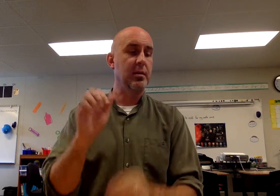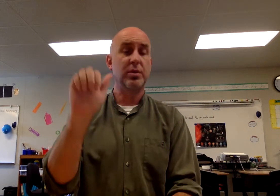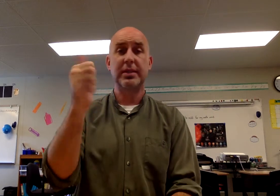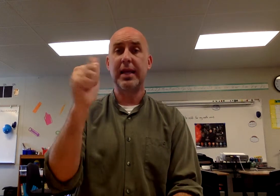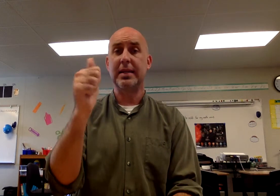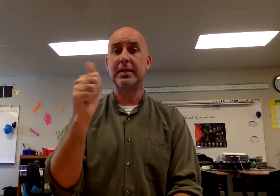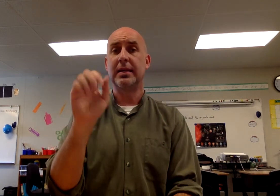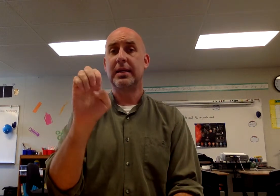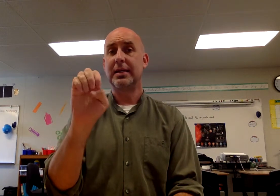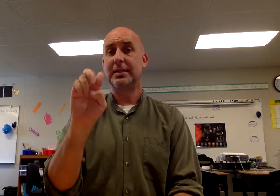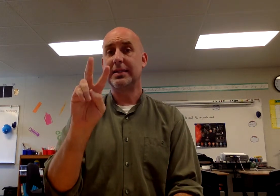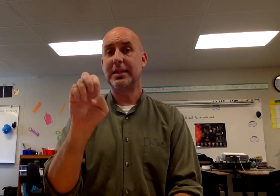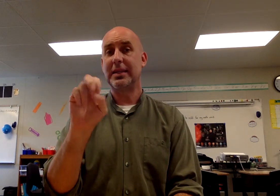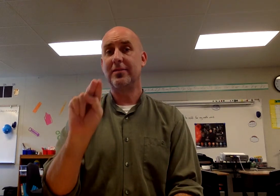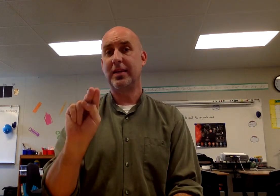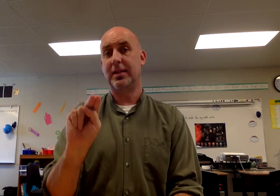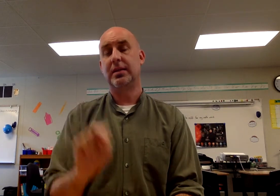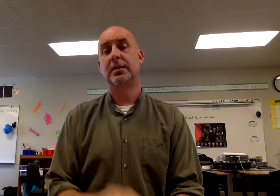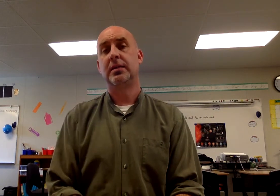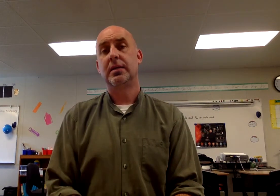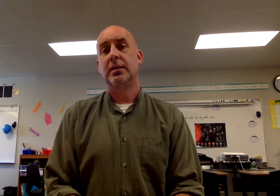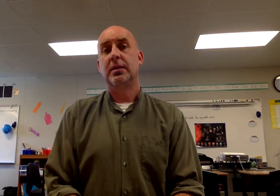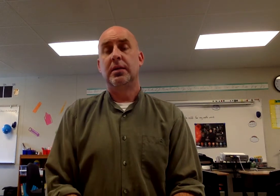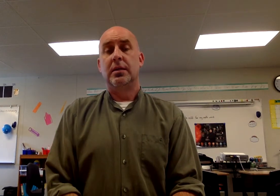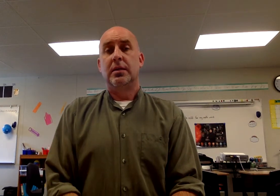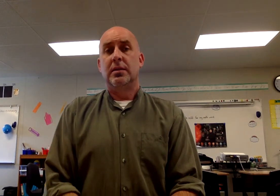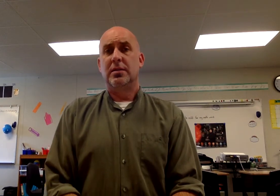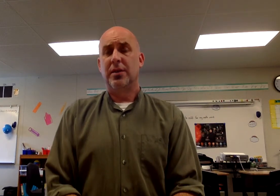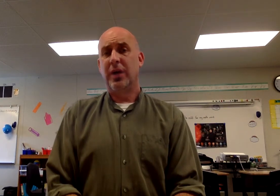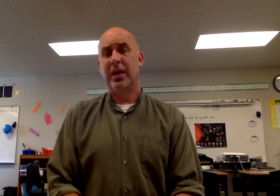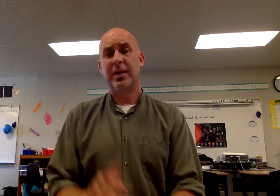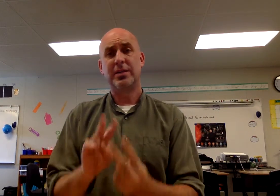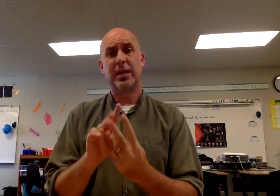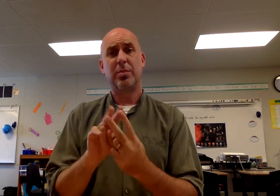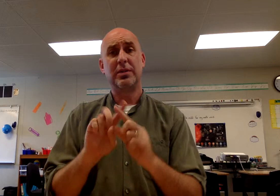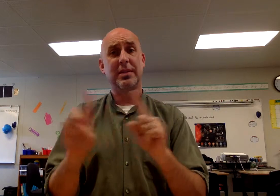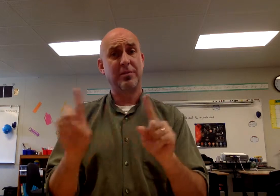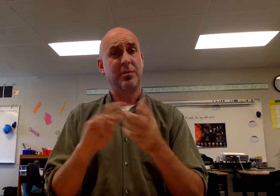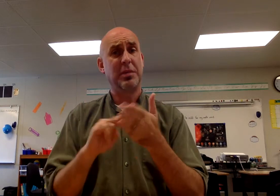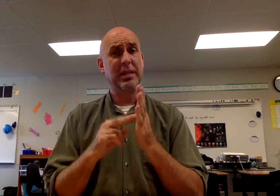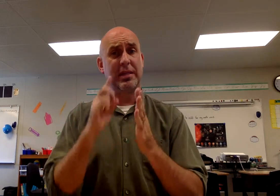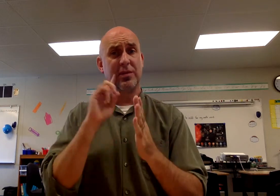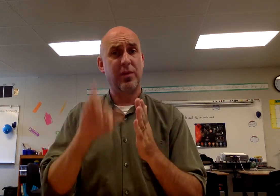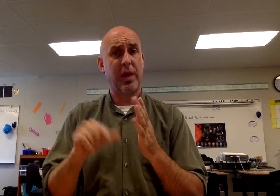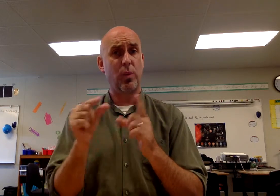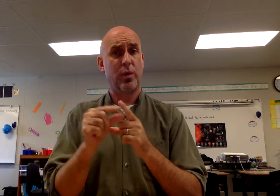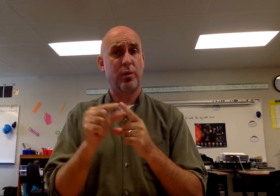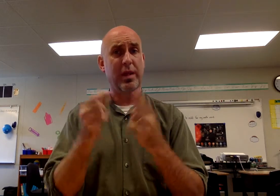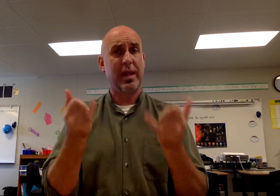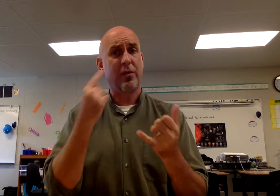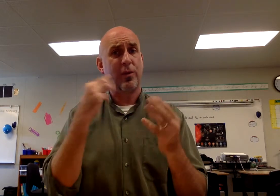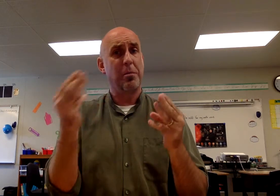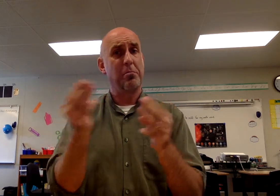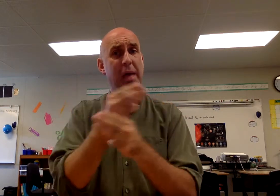Number 10 is even. So there's a couple different meanings for that word. Right now for